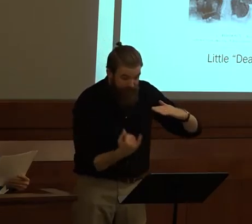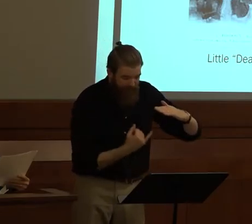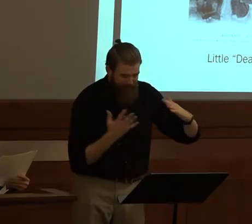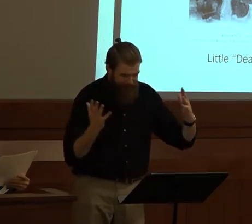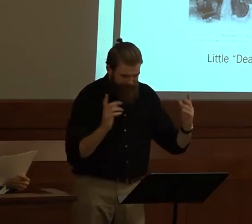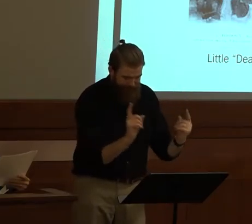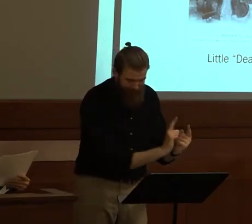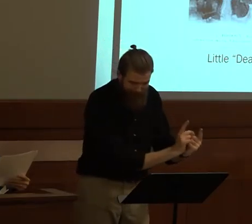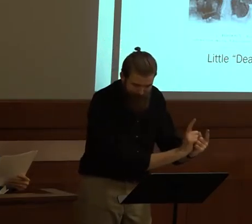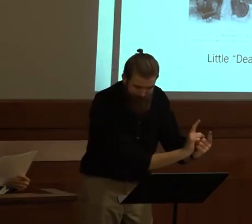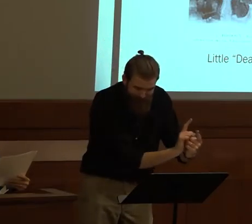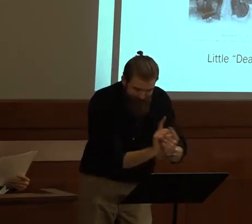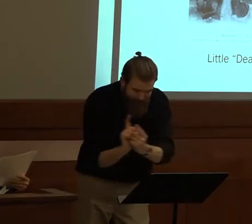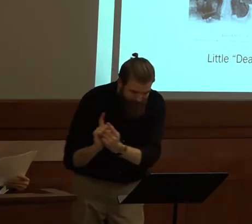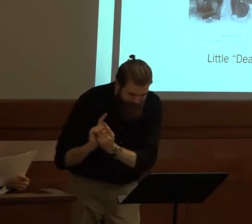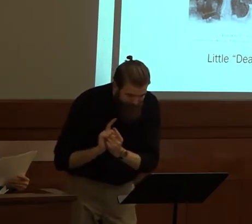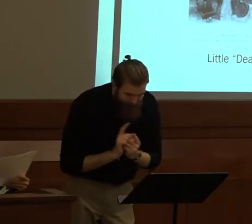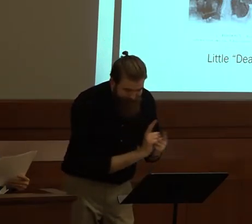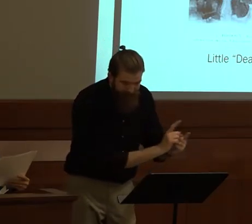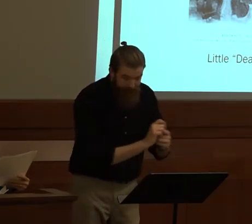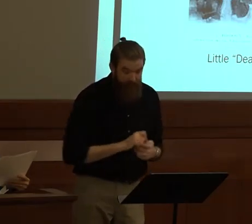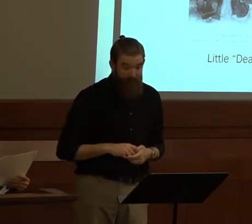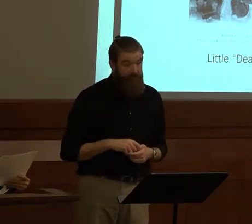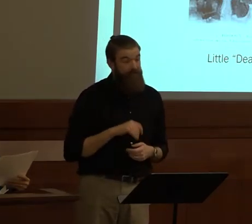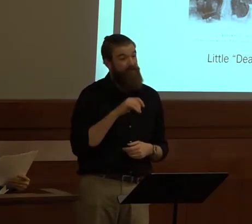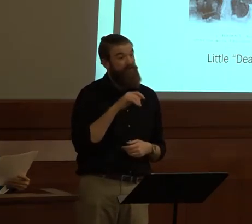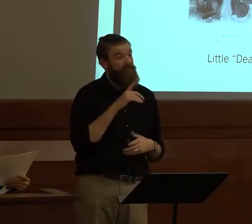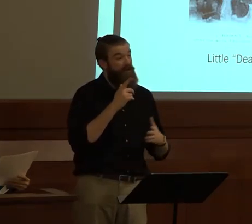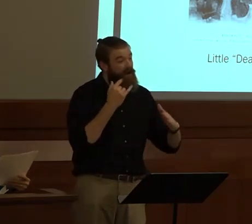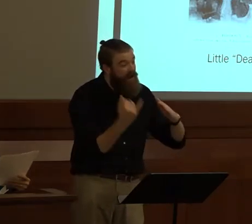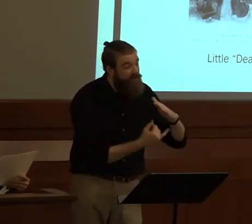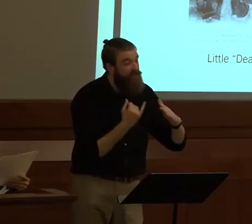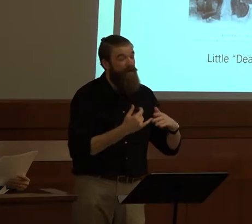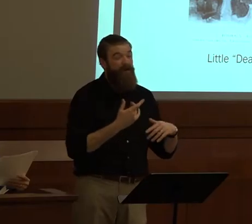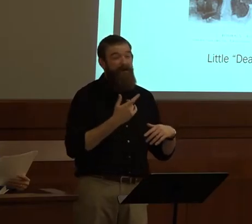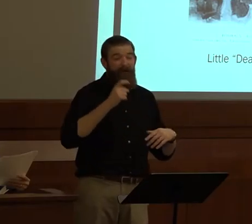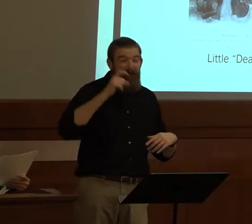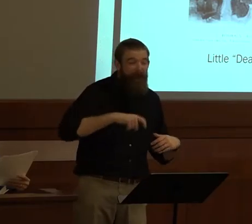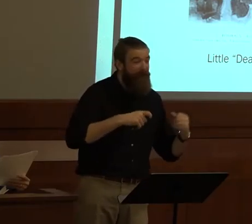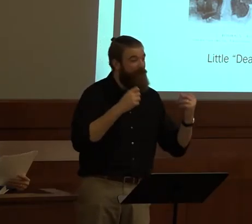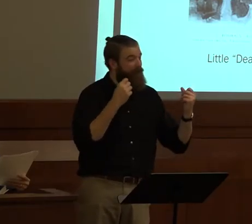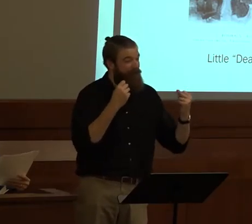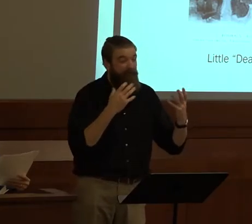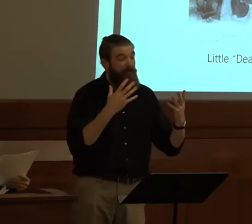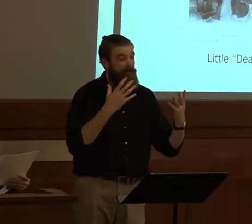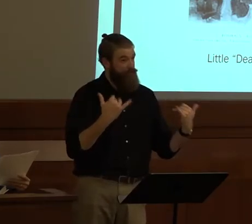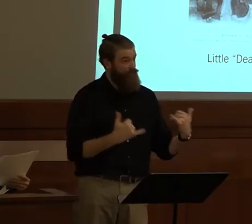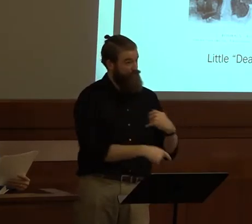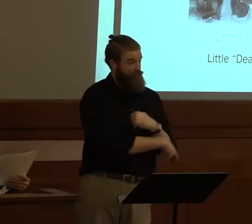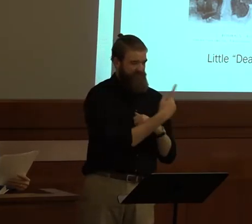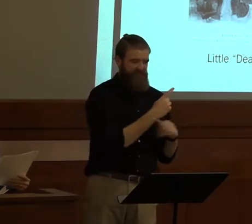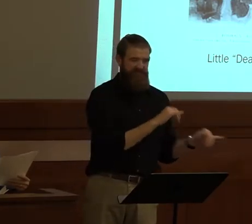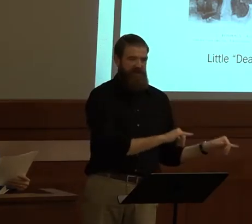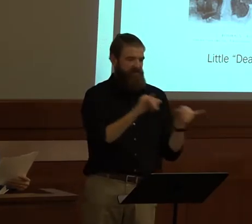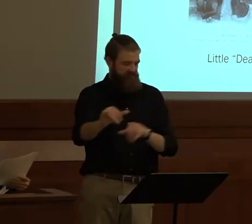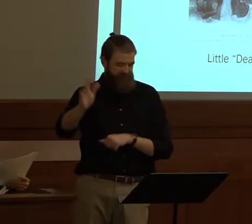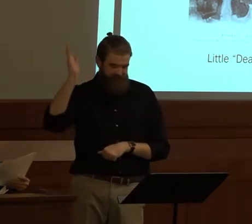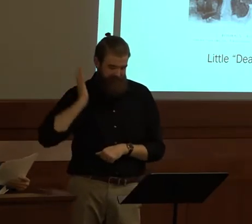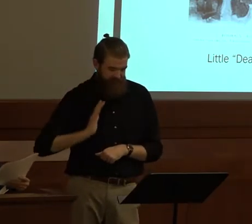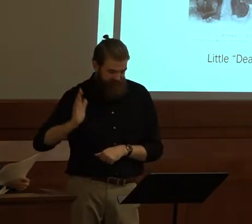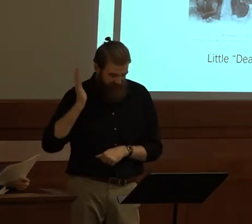and the isolated conditions of deaf communities today. And it was much the same in La Fonta's time. Judging from the way